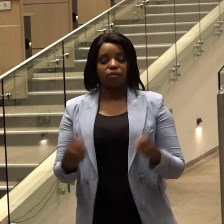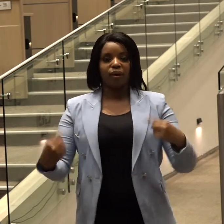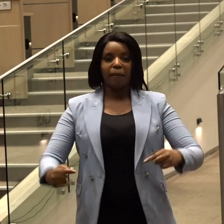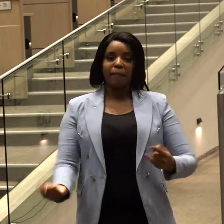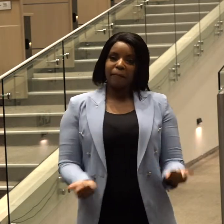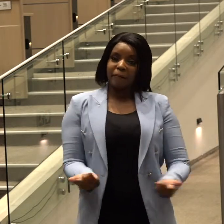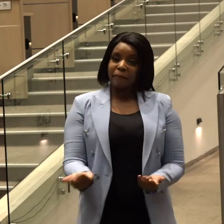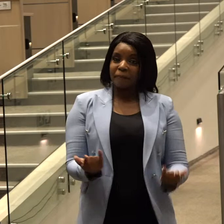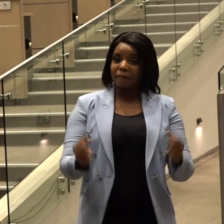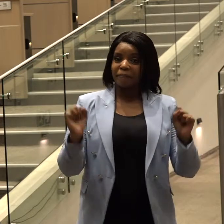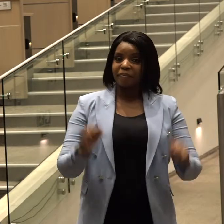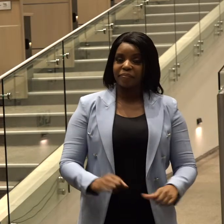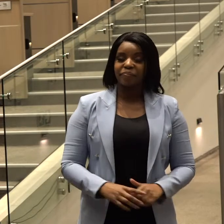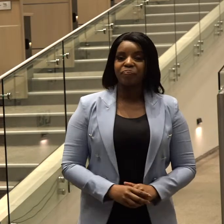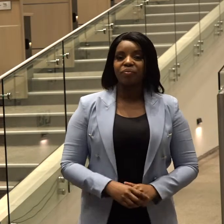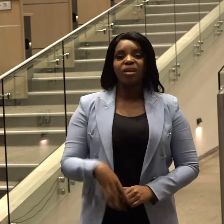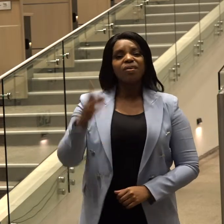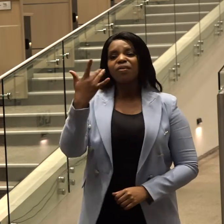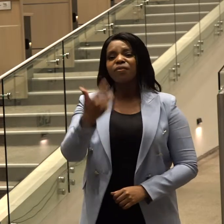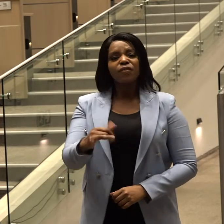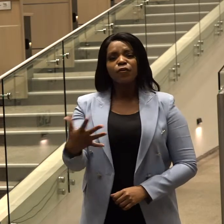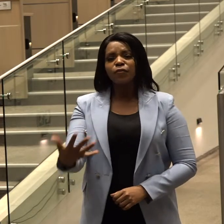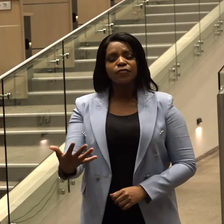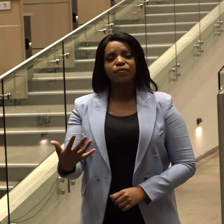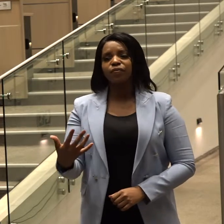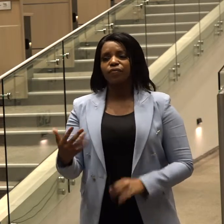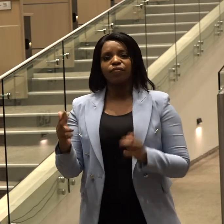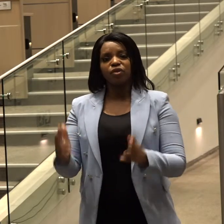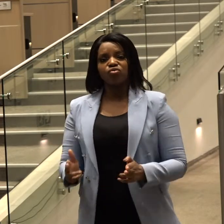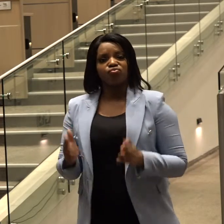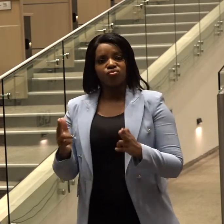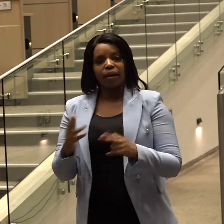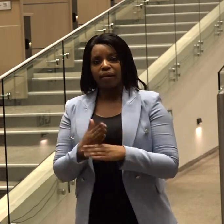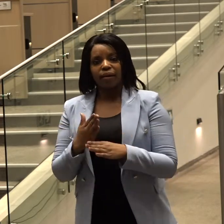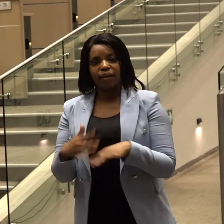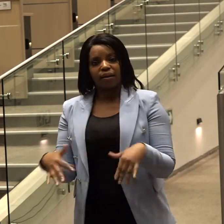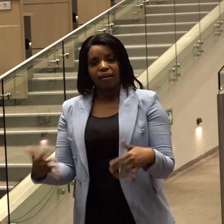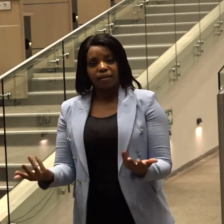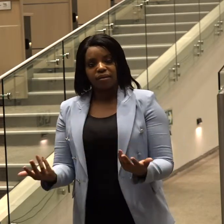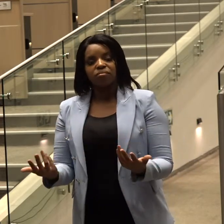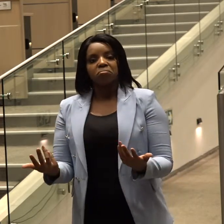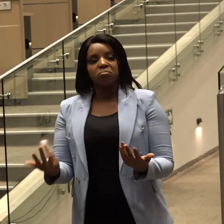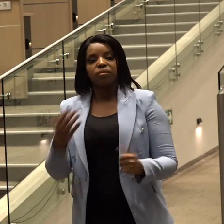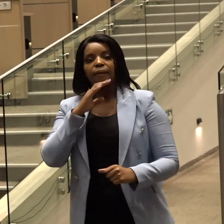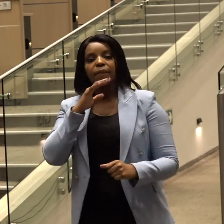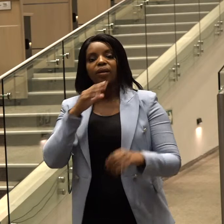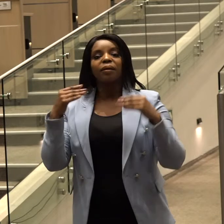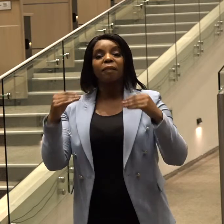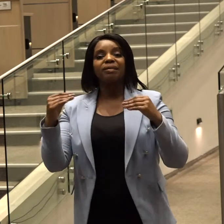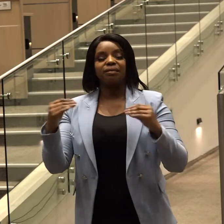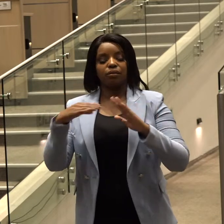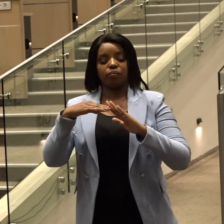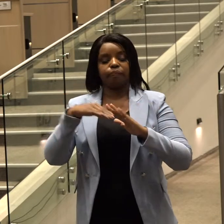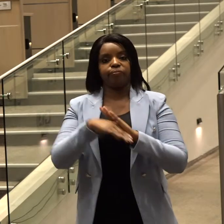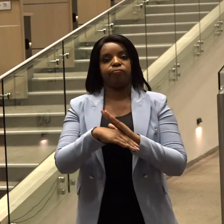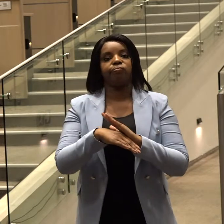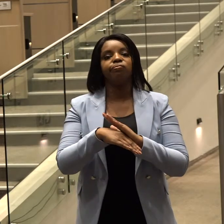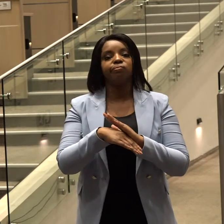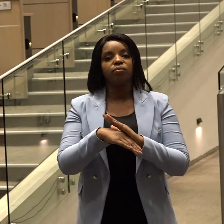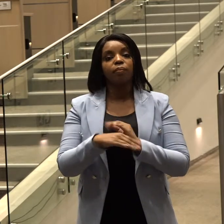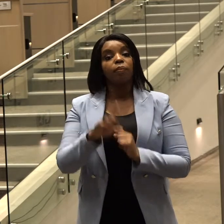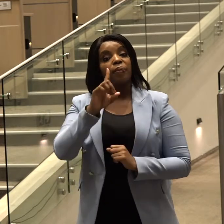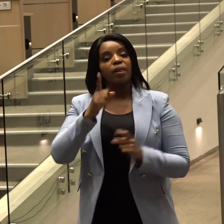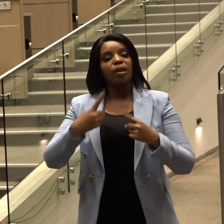running that kills our business so let's get the things running let's deal with